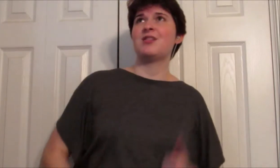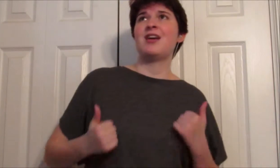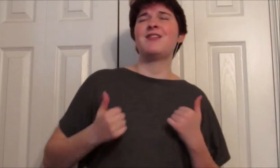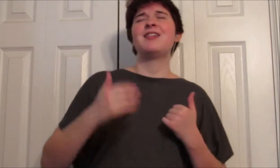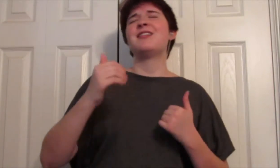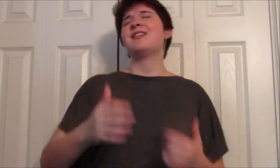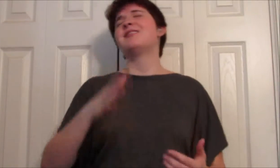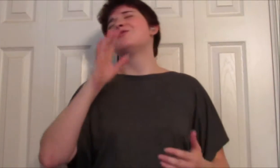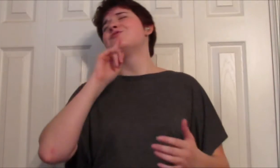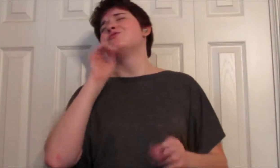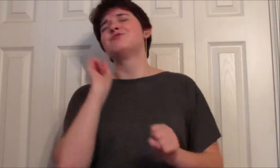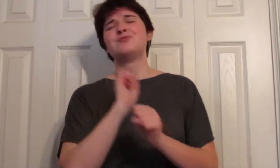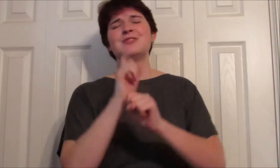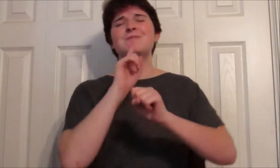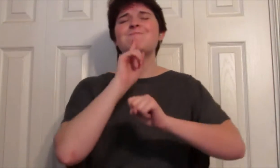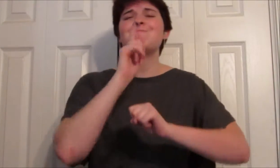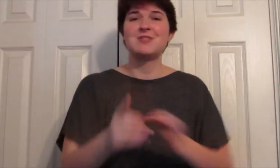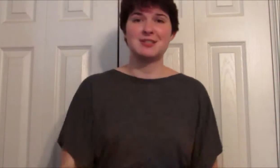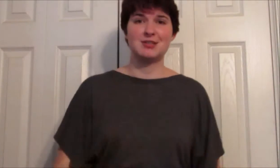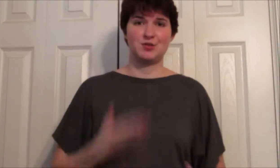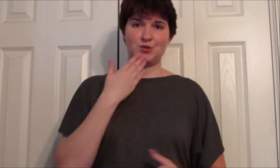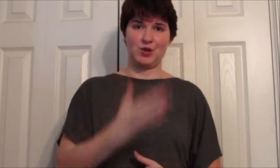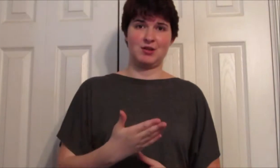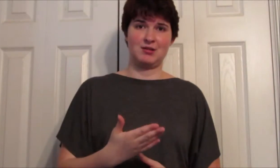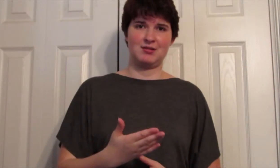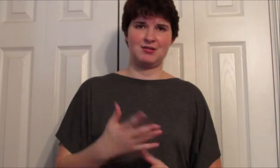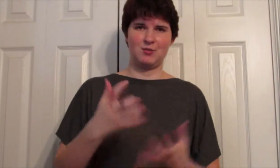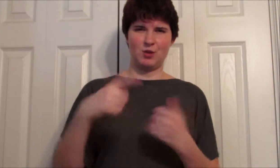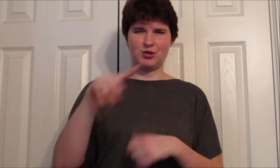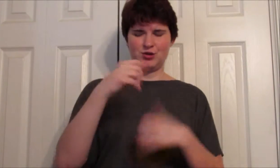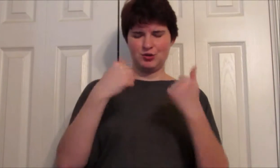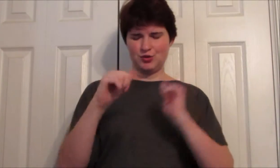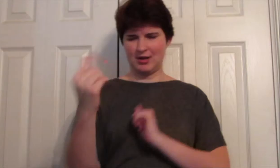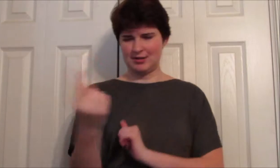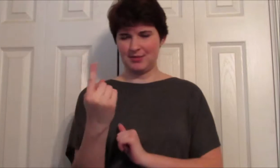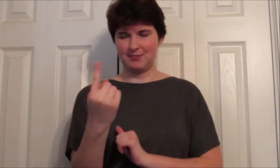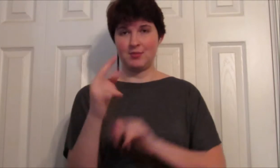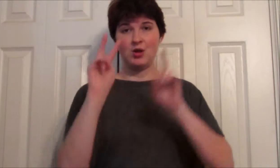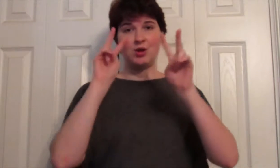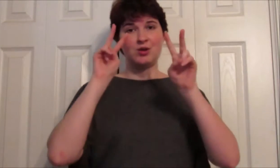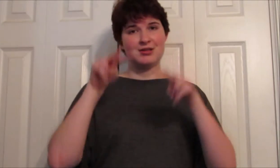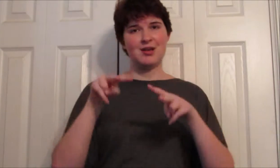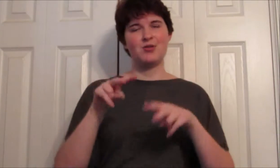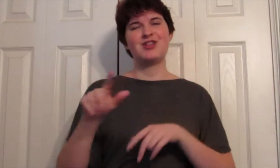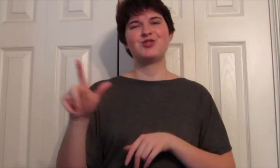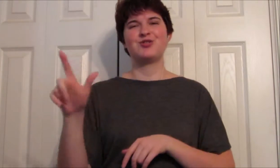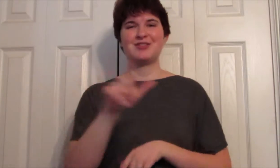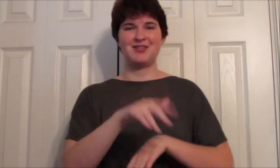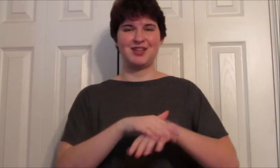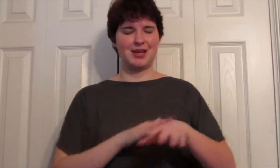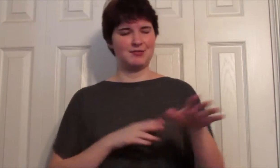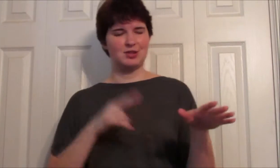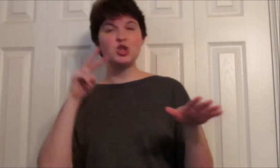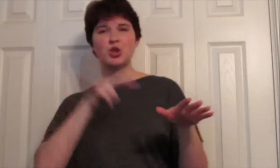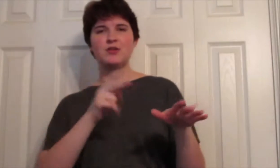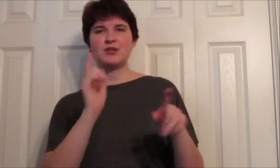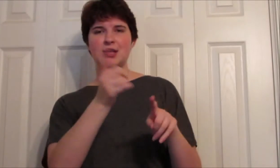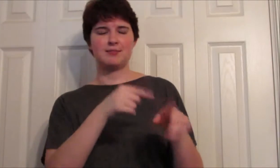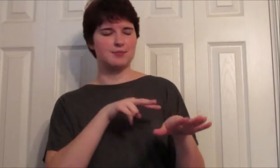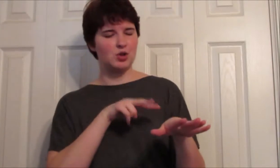very good thing. I want you to try something. Look down at your left hand for a moment. Just look at your left hand for a second. Look down